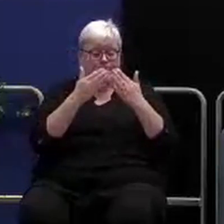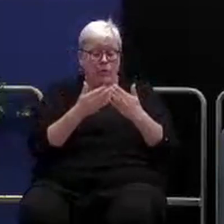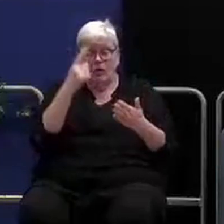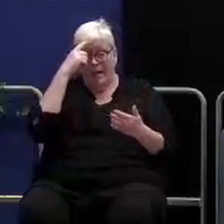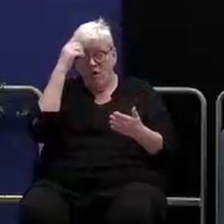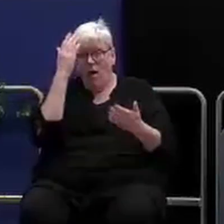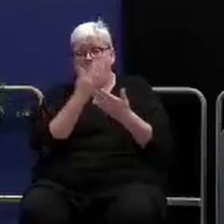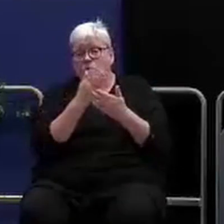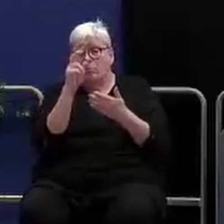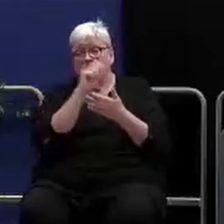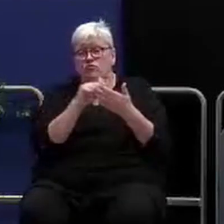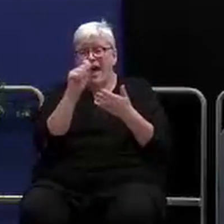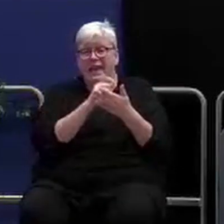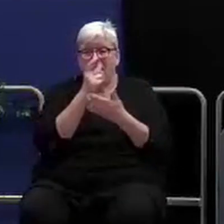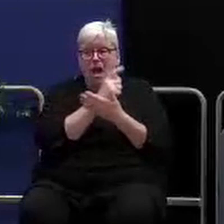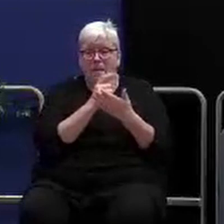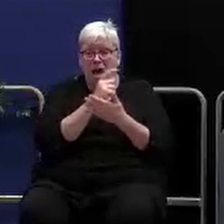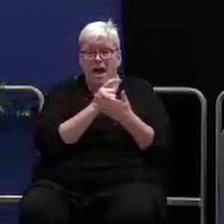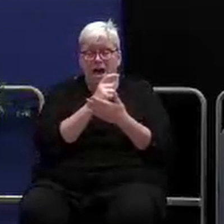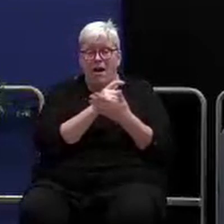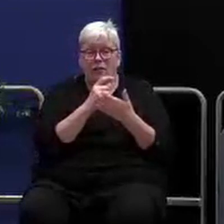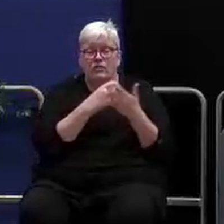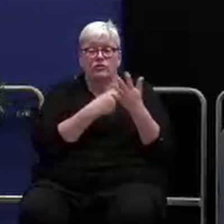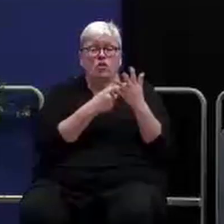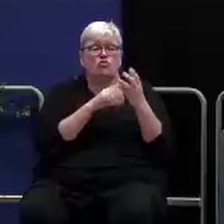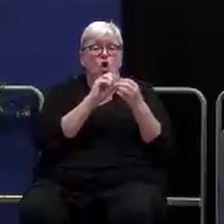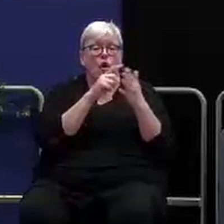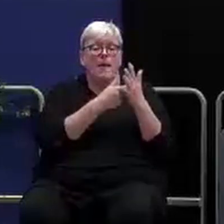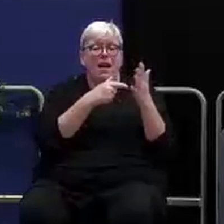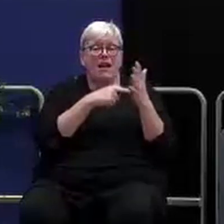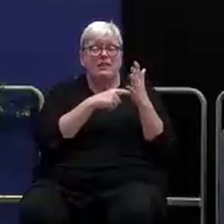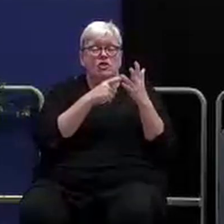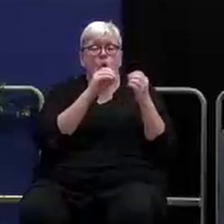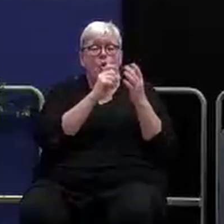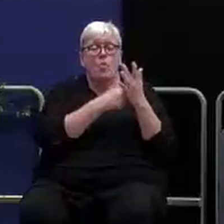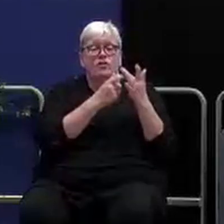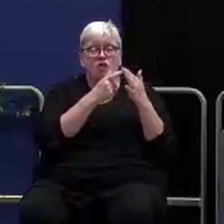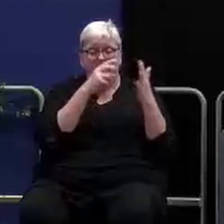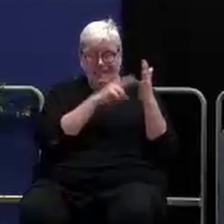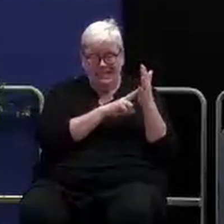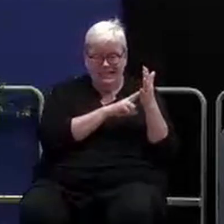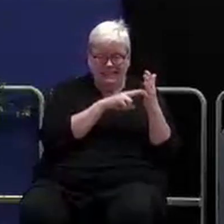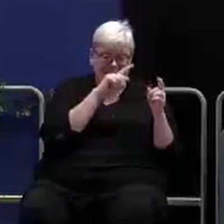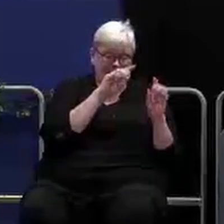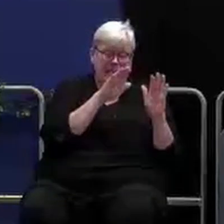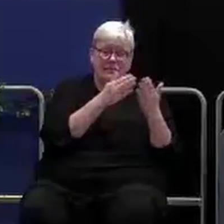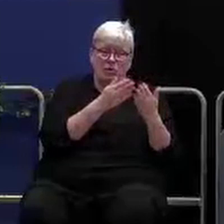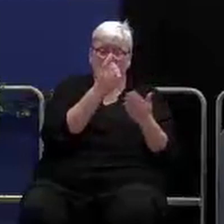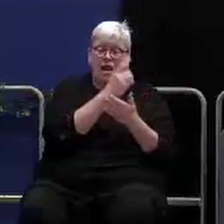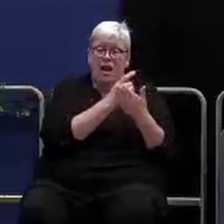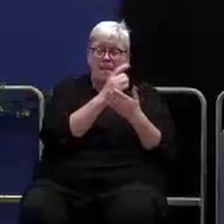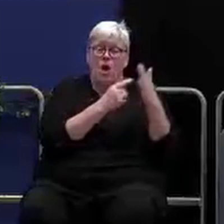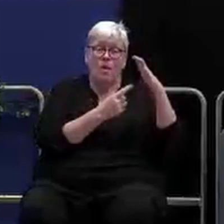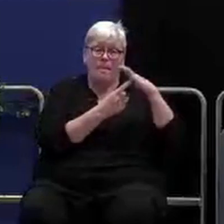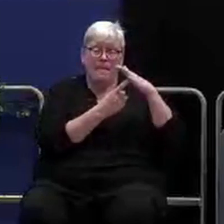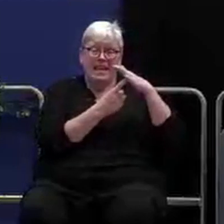I would be writing about was Robert O'Brien's Mrs. Frisbee and the Rats of Nim, because it is a book about a main character